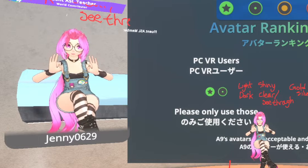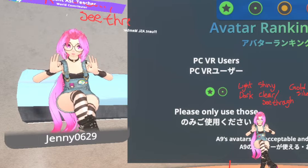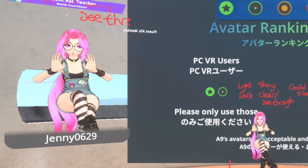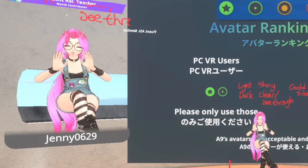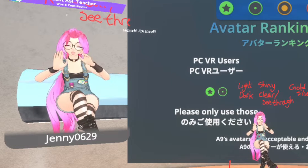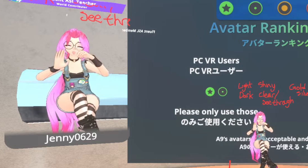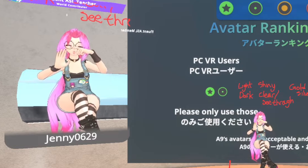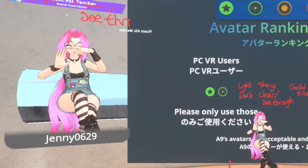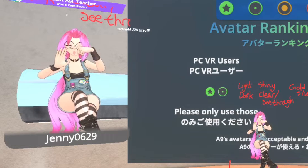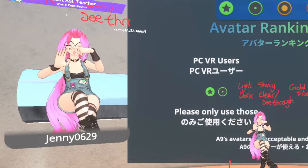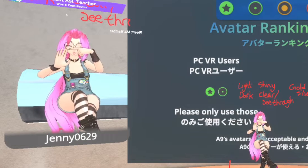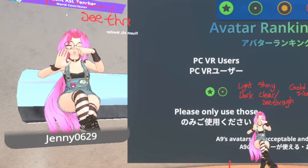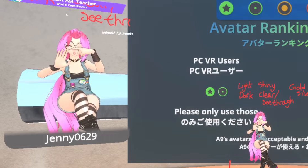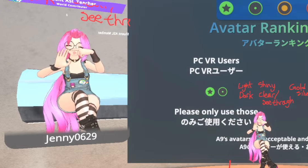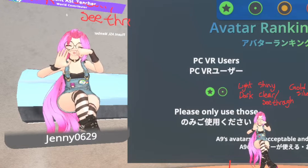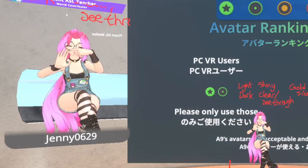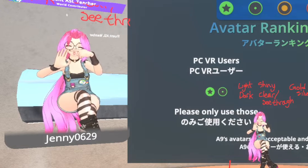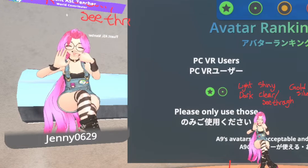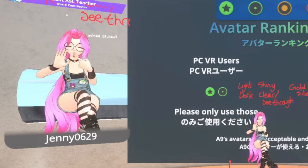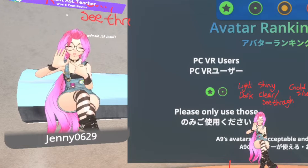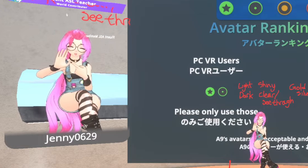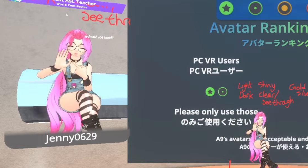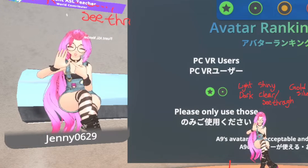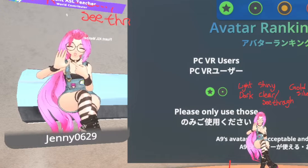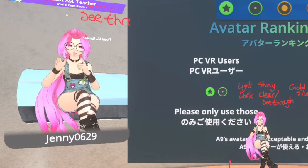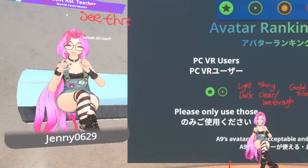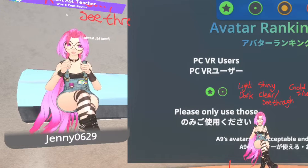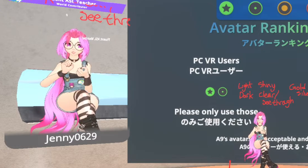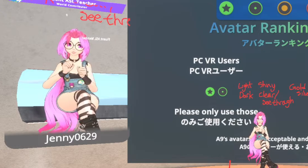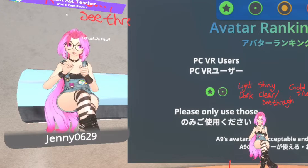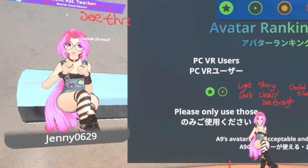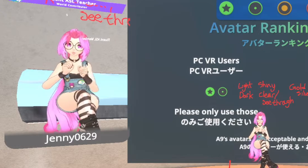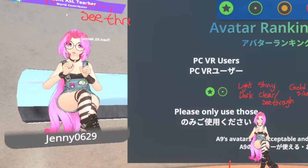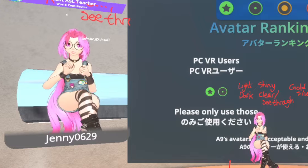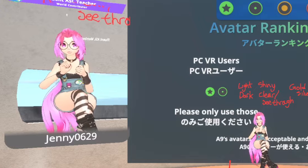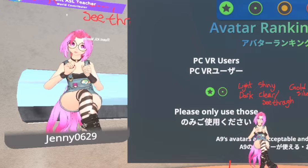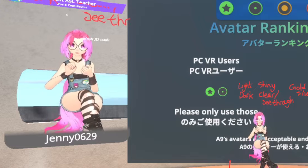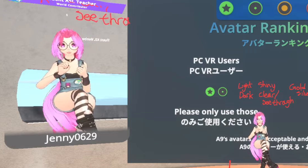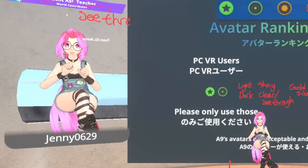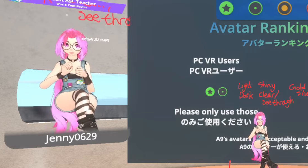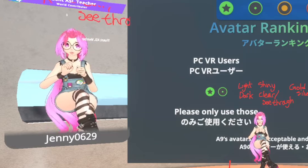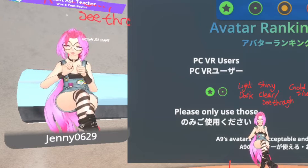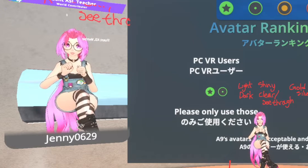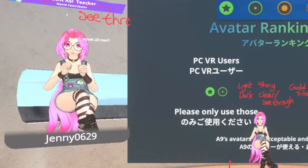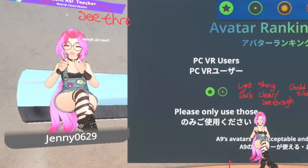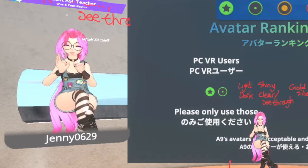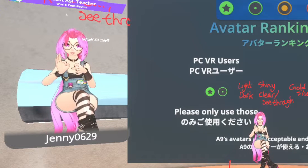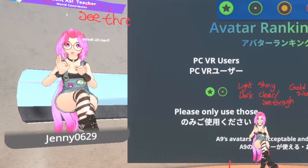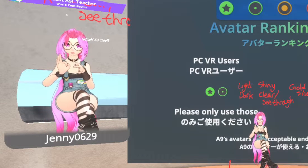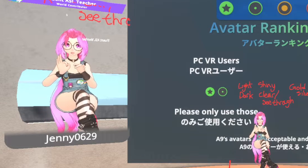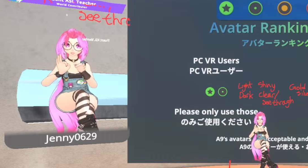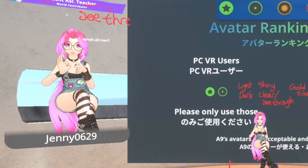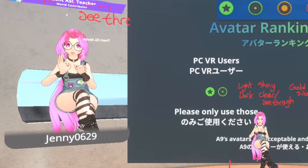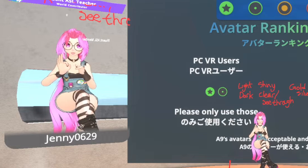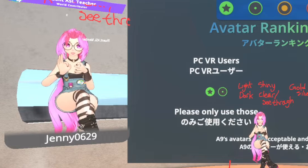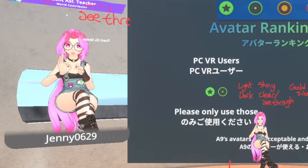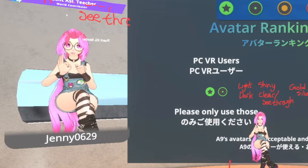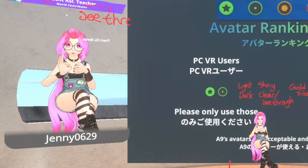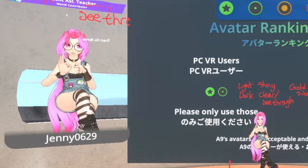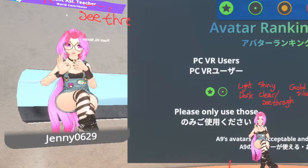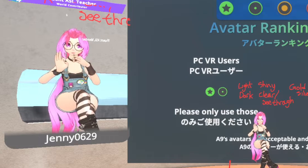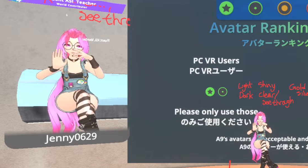hands, what I usually do is I indicate, and then I actually sometimes I use fists to like interpret. This is how you